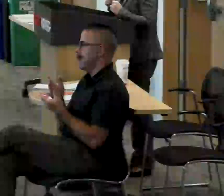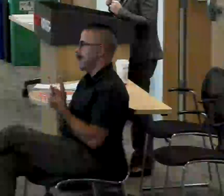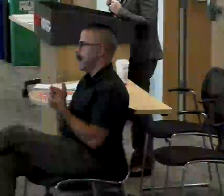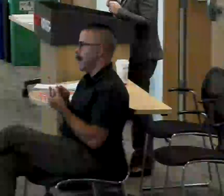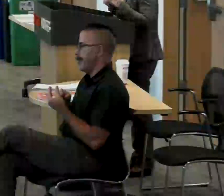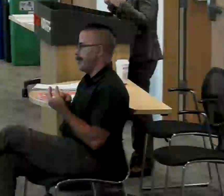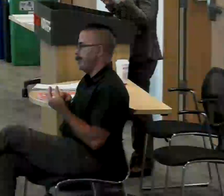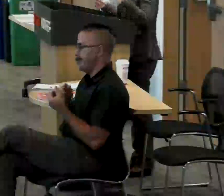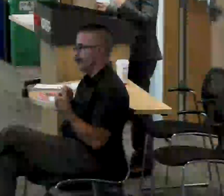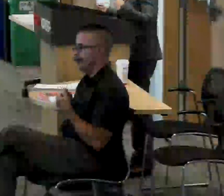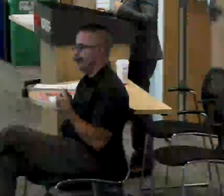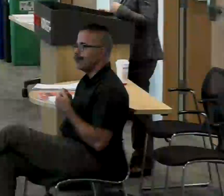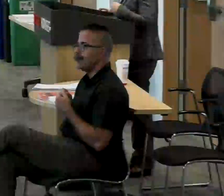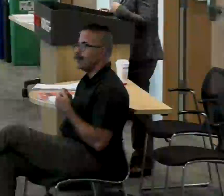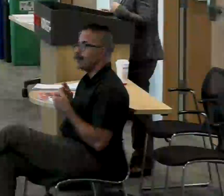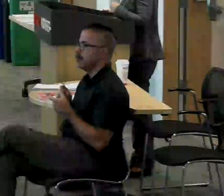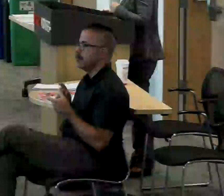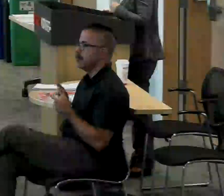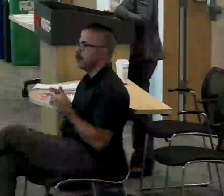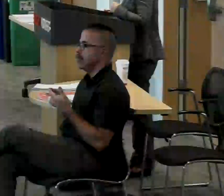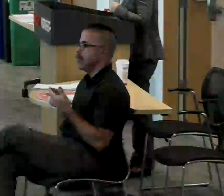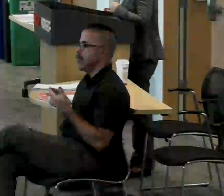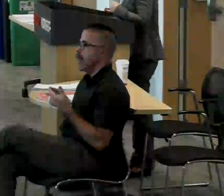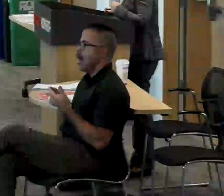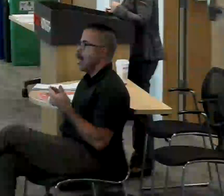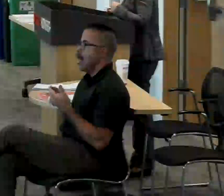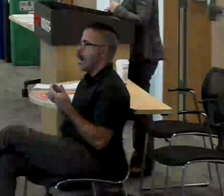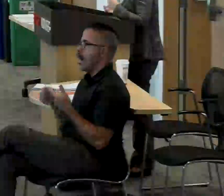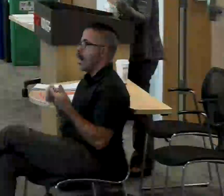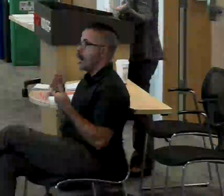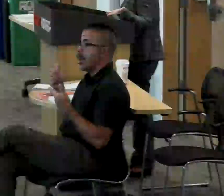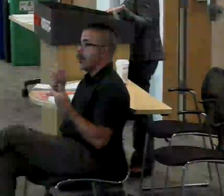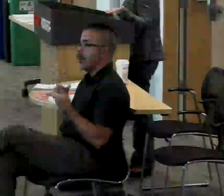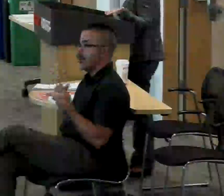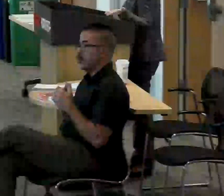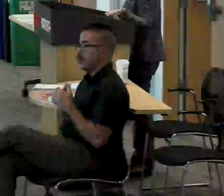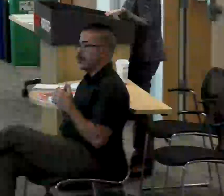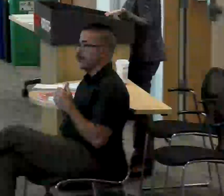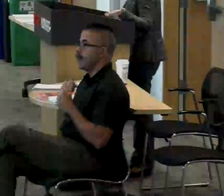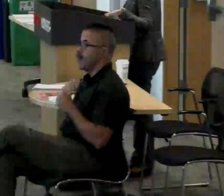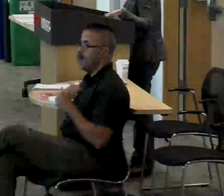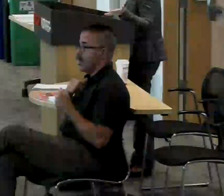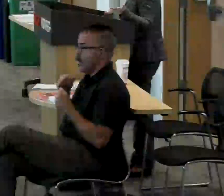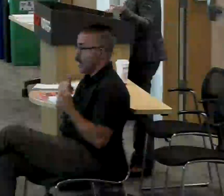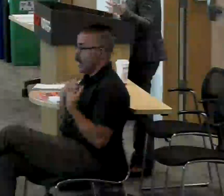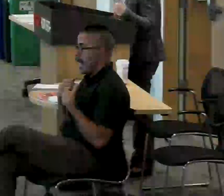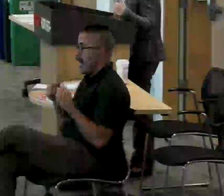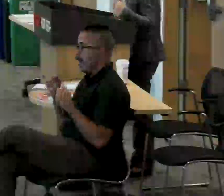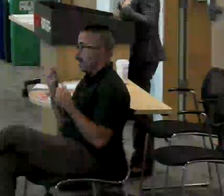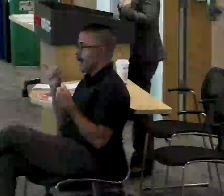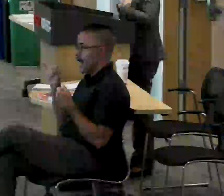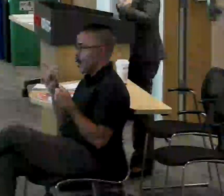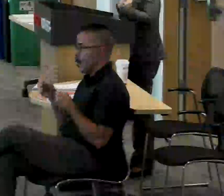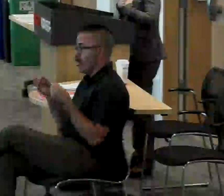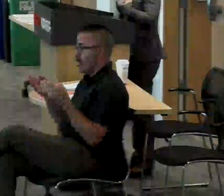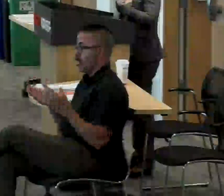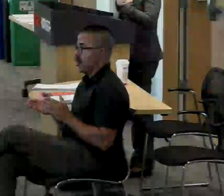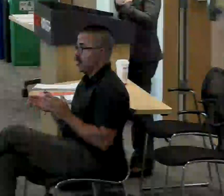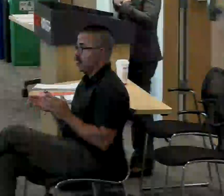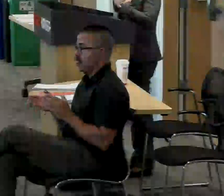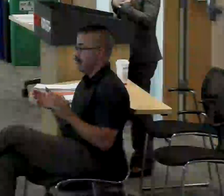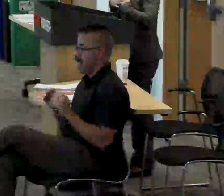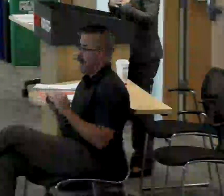thing, which I'm jumping ahead a bit, but we also are not a healthcare provider, obviously, and I'm not a